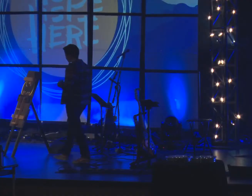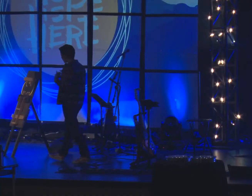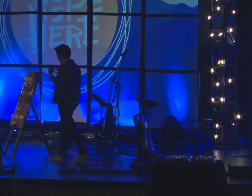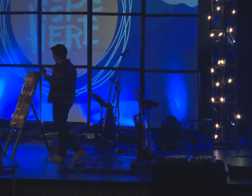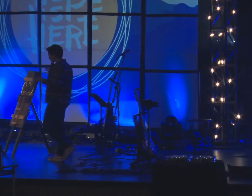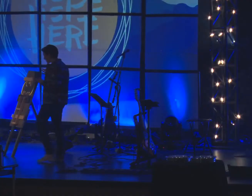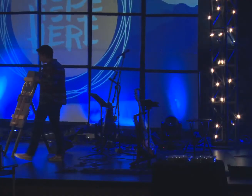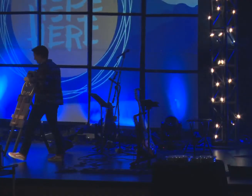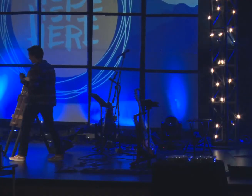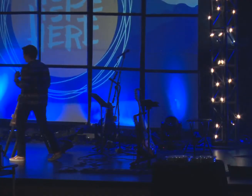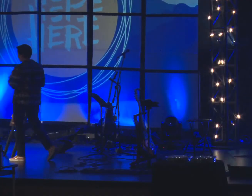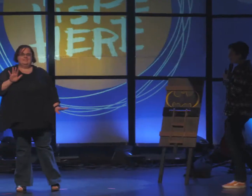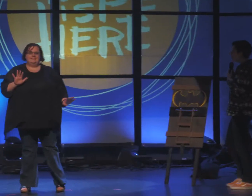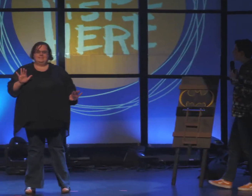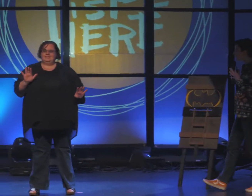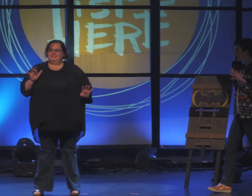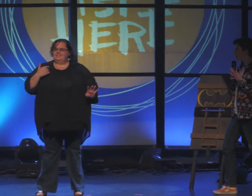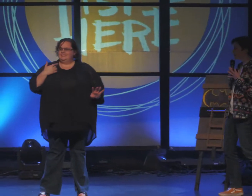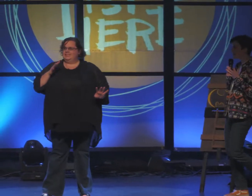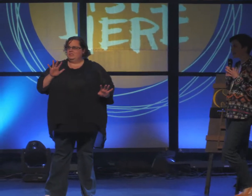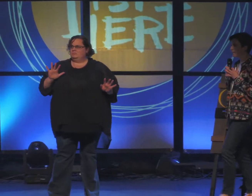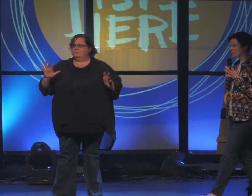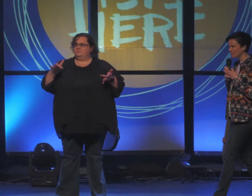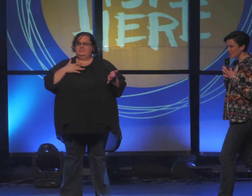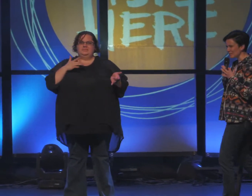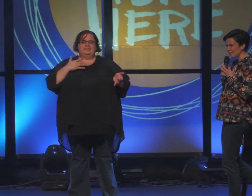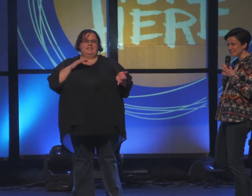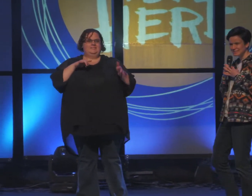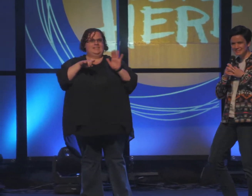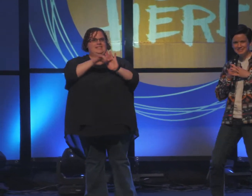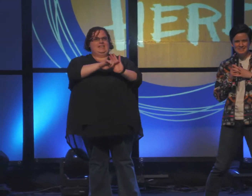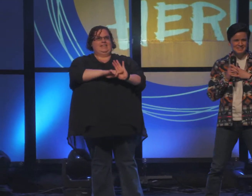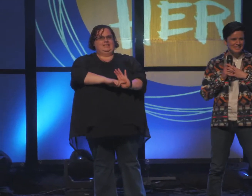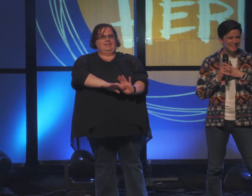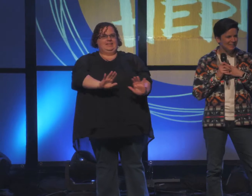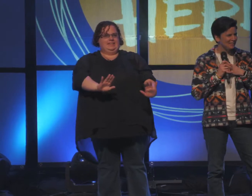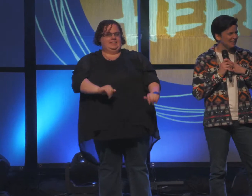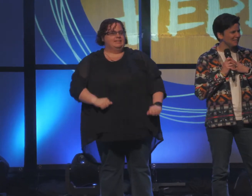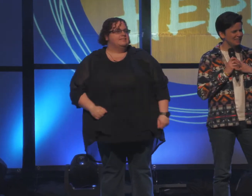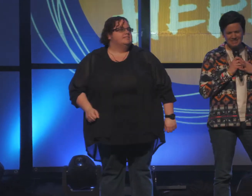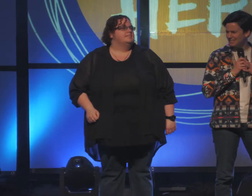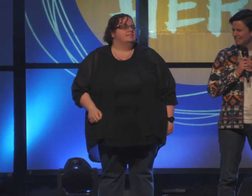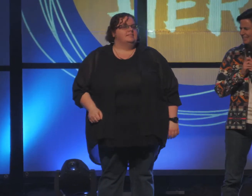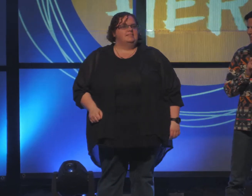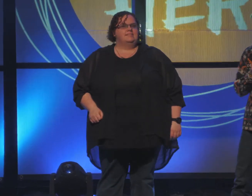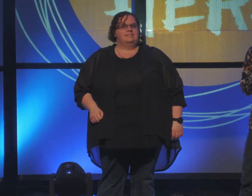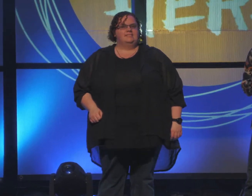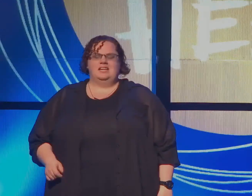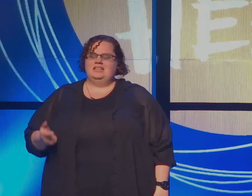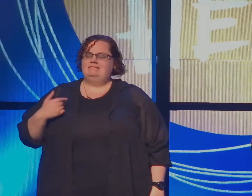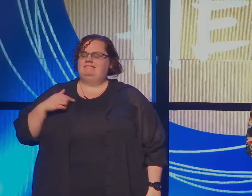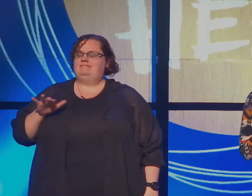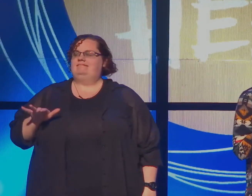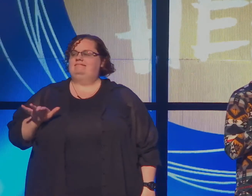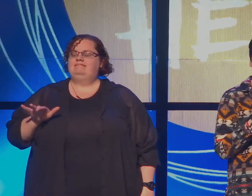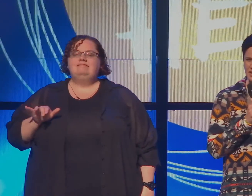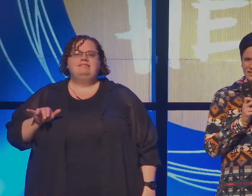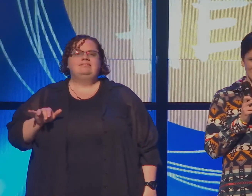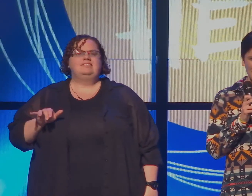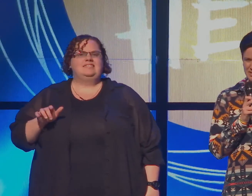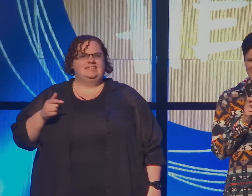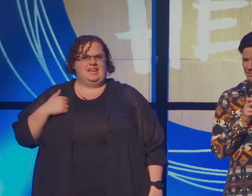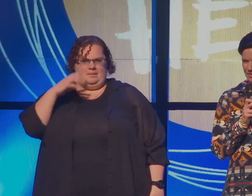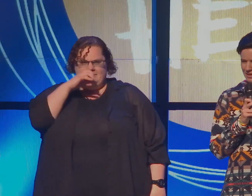I sense an aura of negativity.